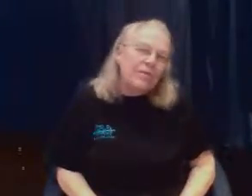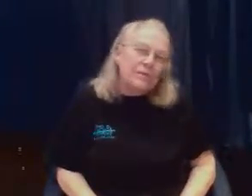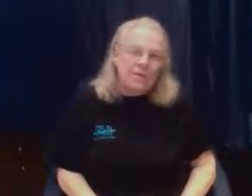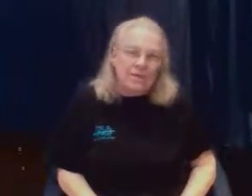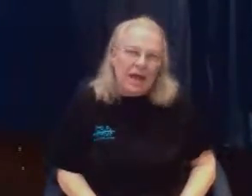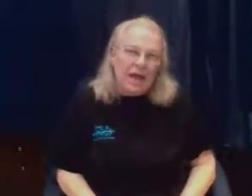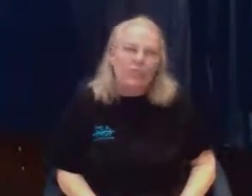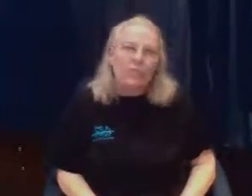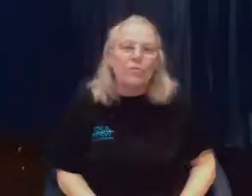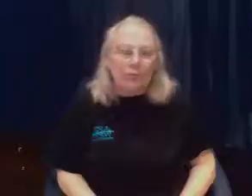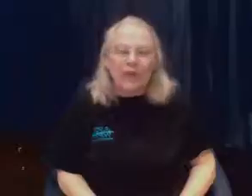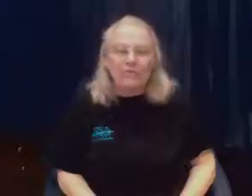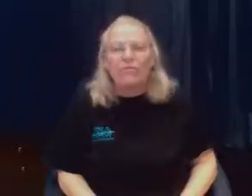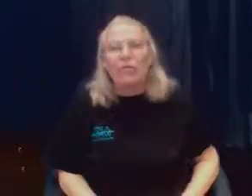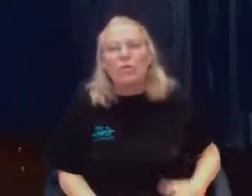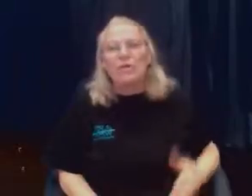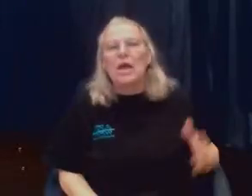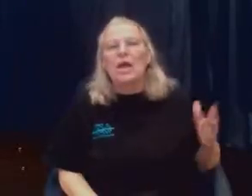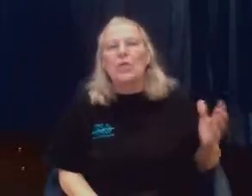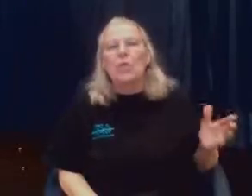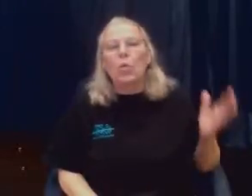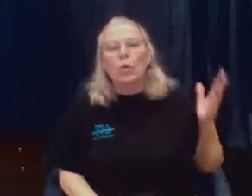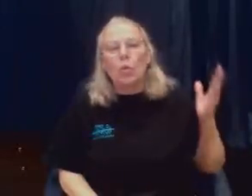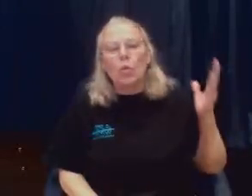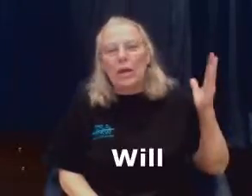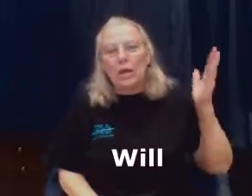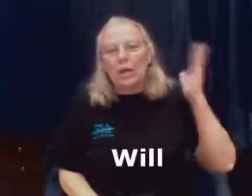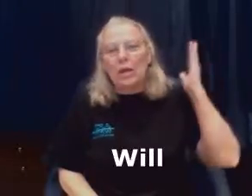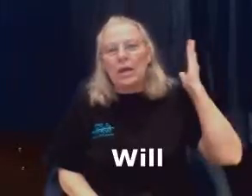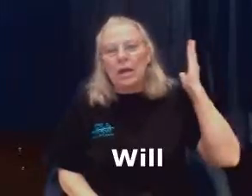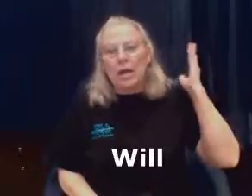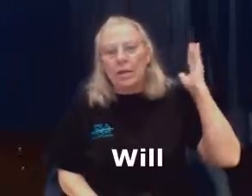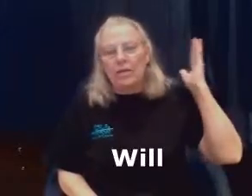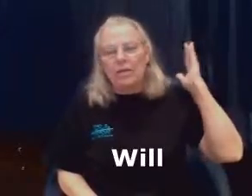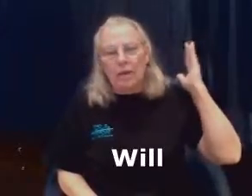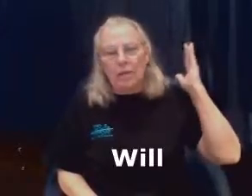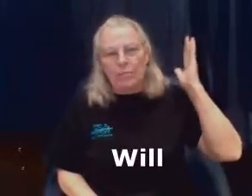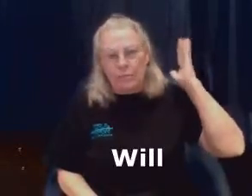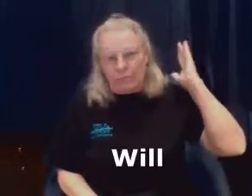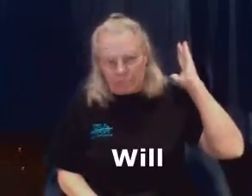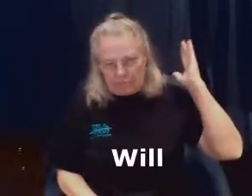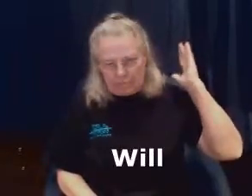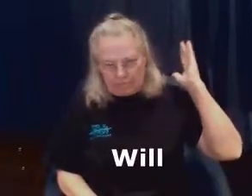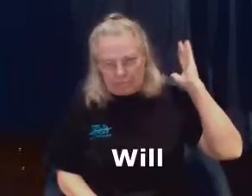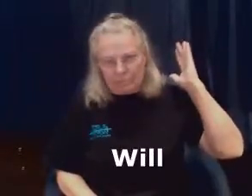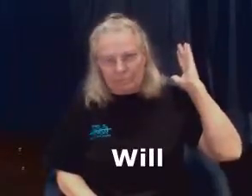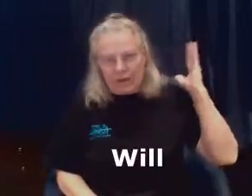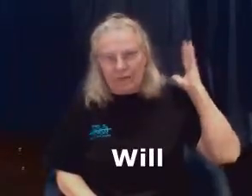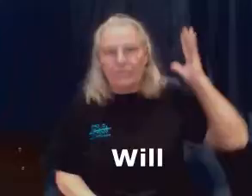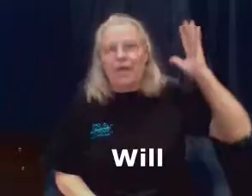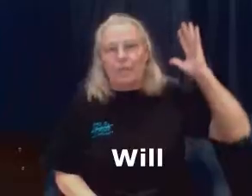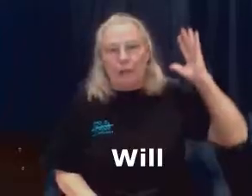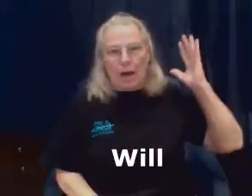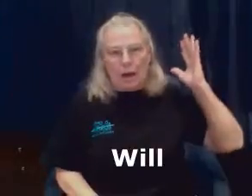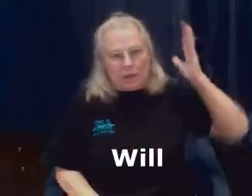it's sang with the right force, the word will coming from kind of like behind